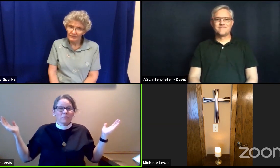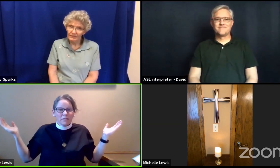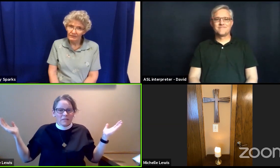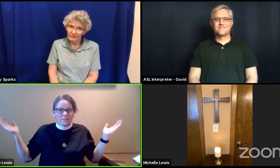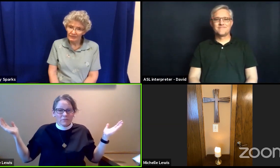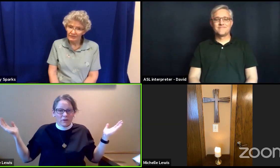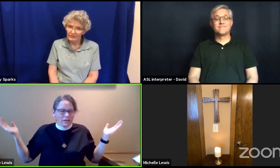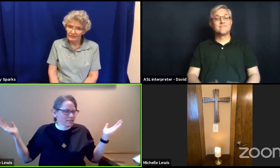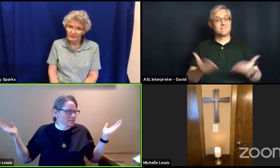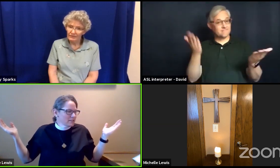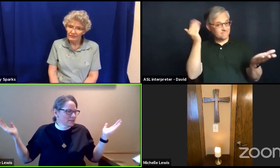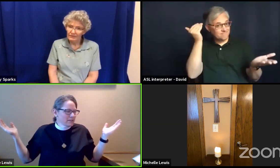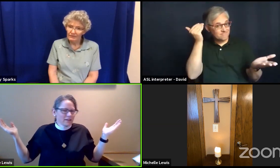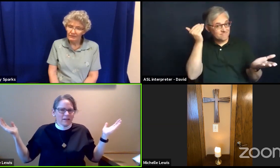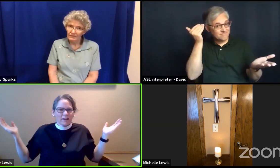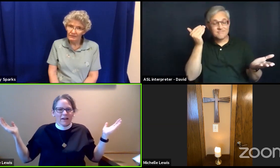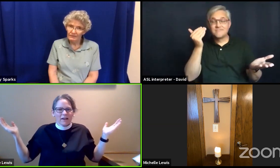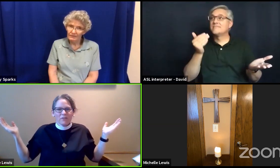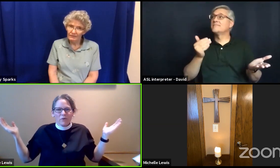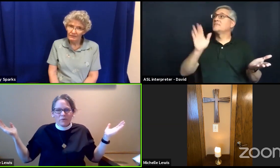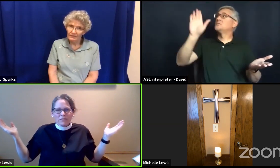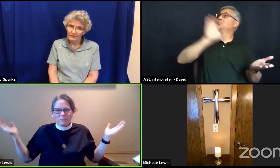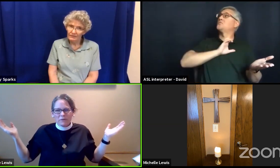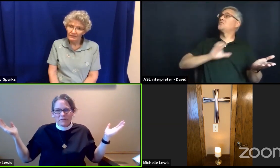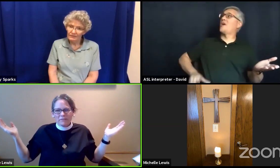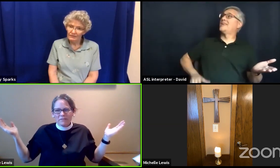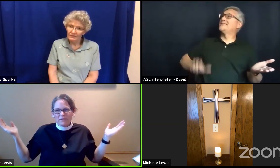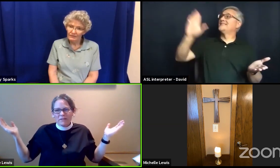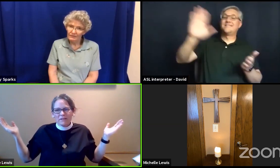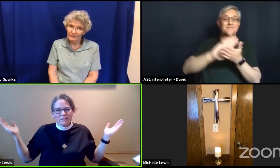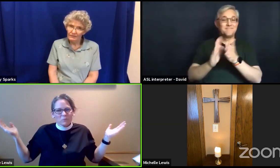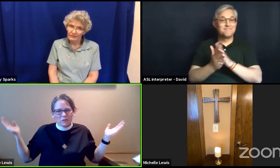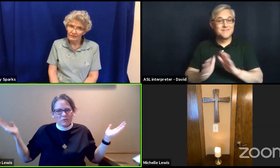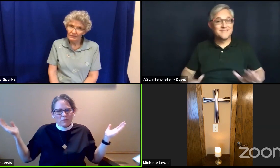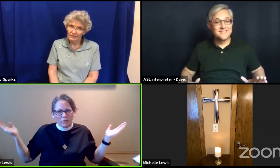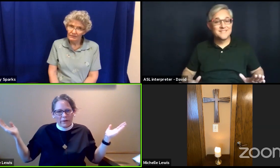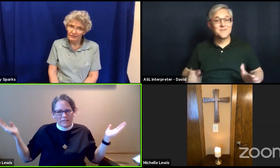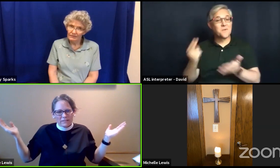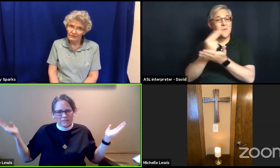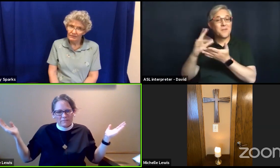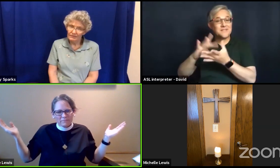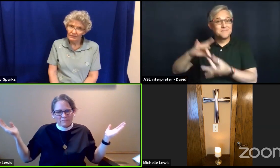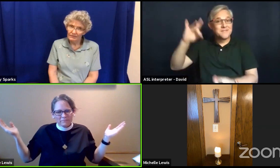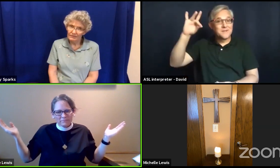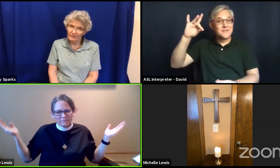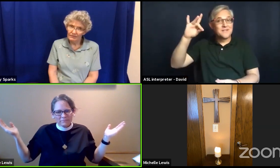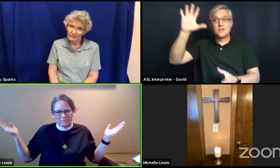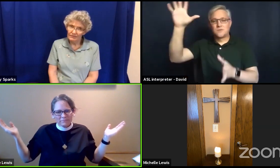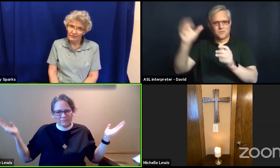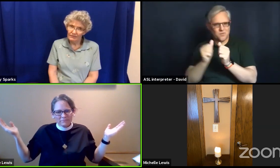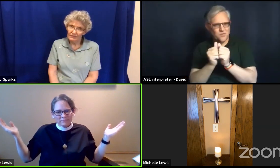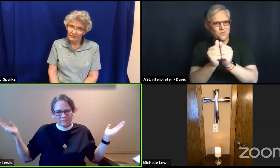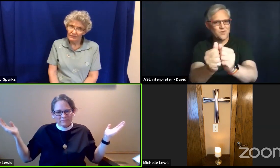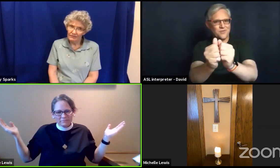For the peace of Christ and the Holy Spirit is with you always.